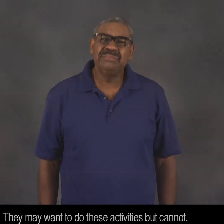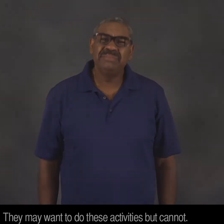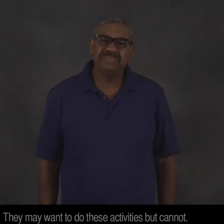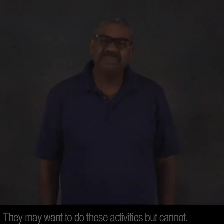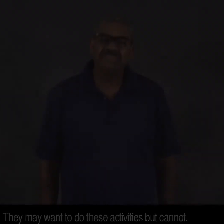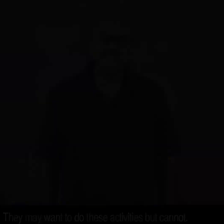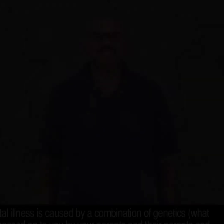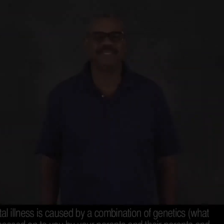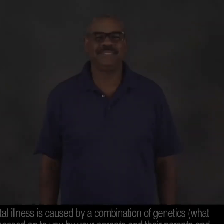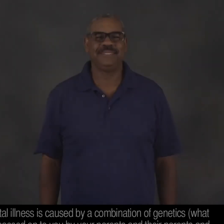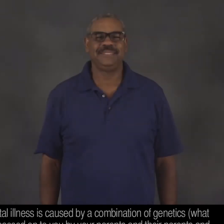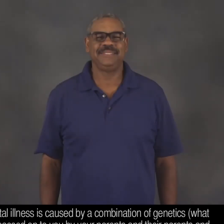cannot.